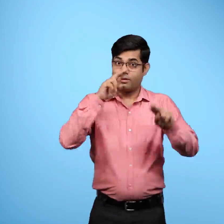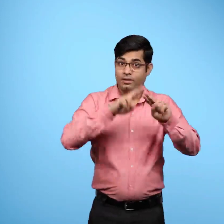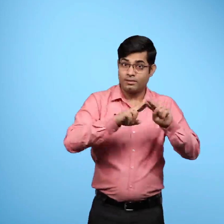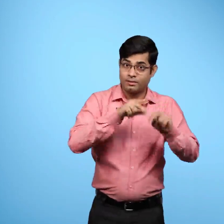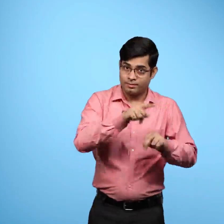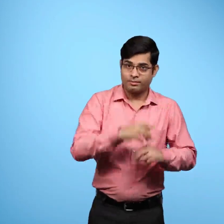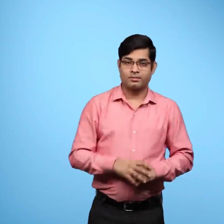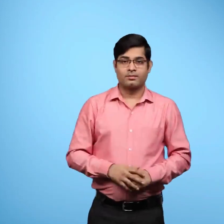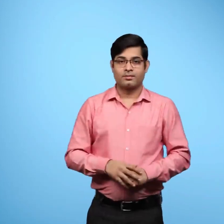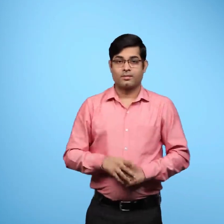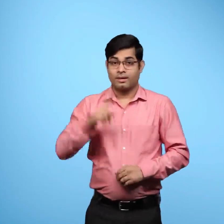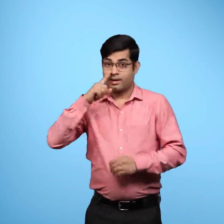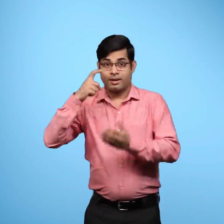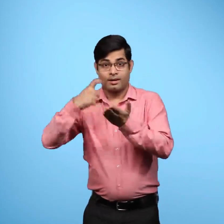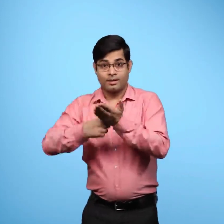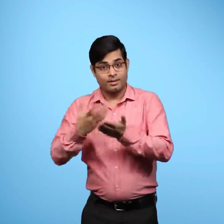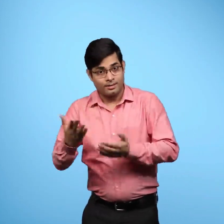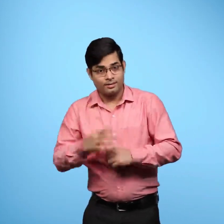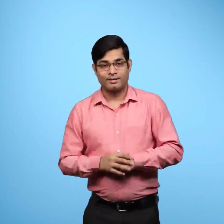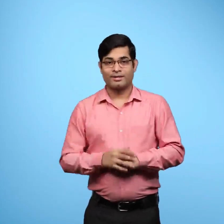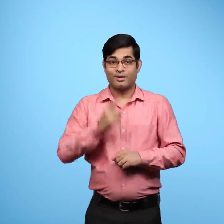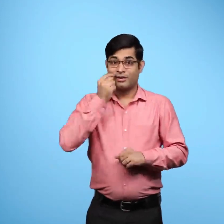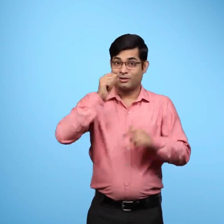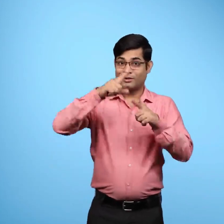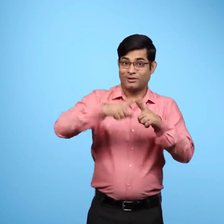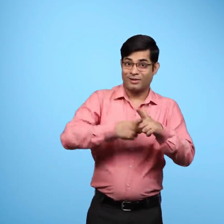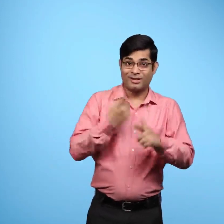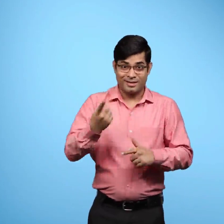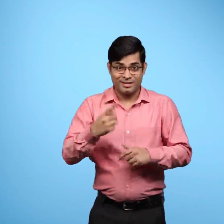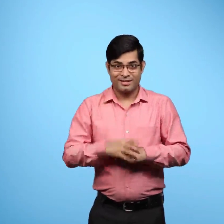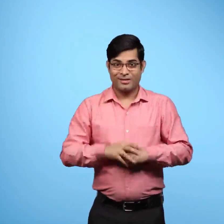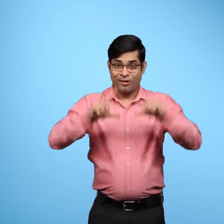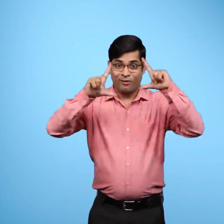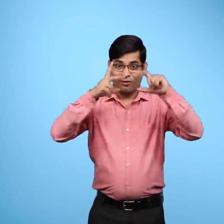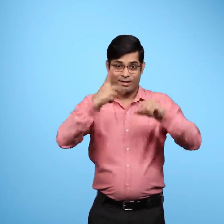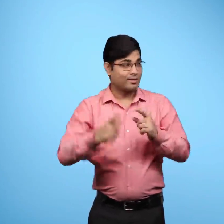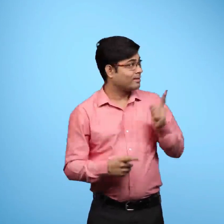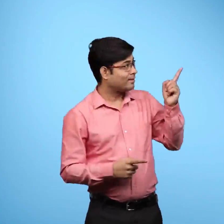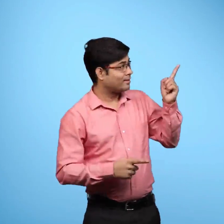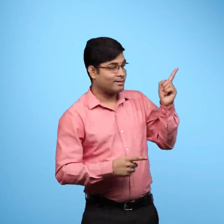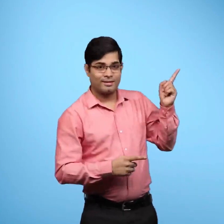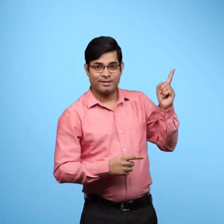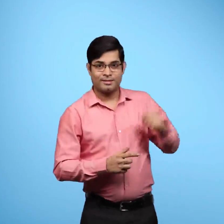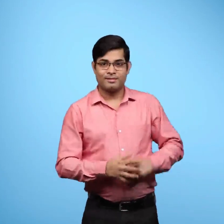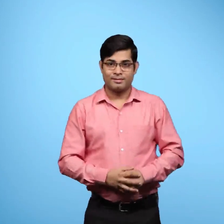Faces of Fatima, Raima and Jasbir are also shown near the notebook